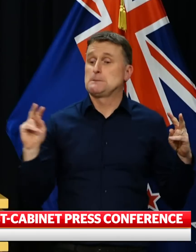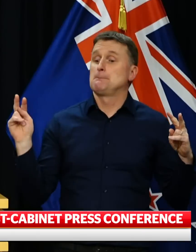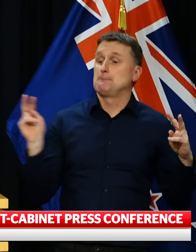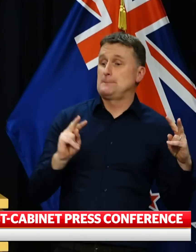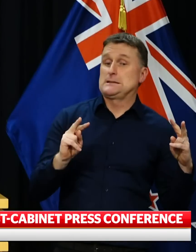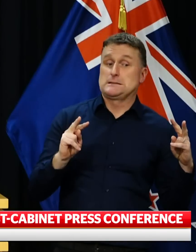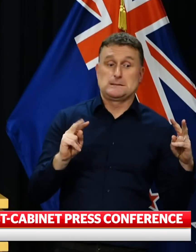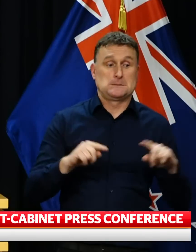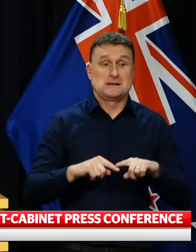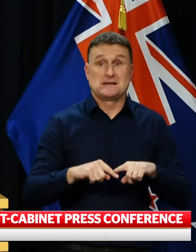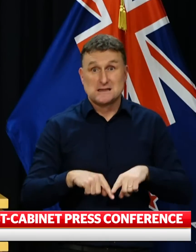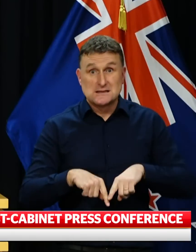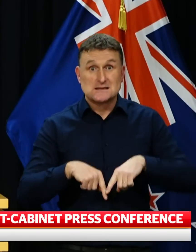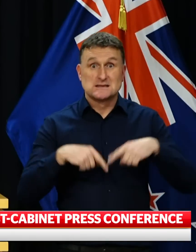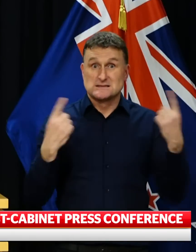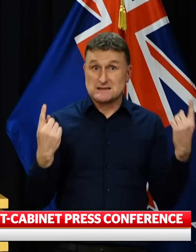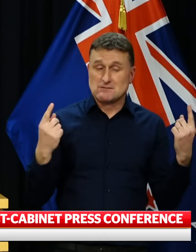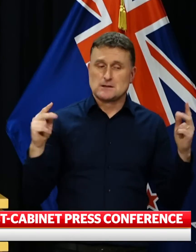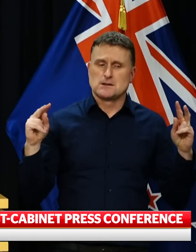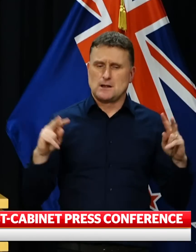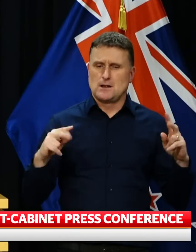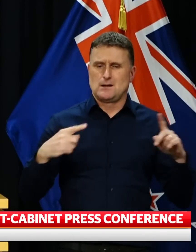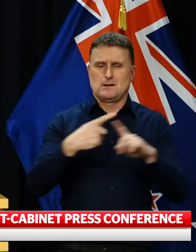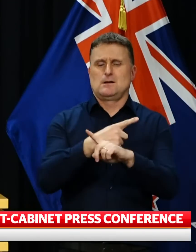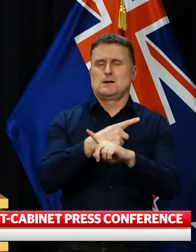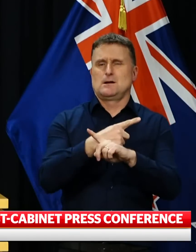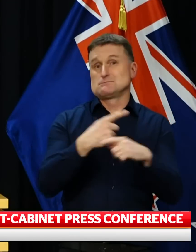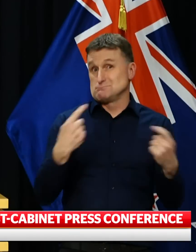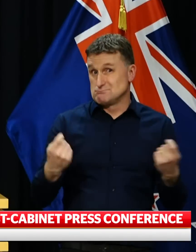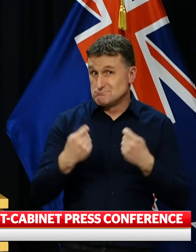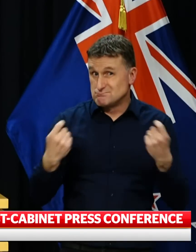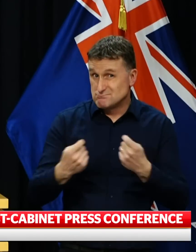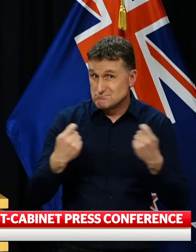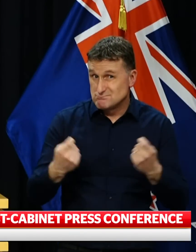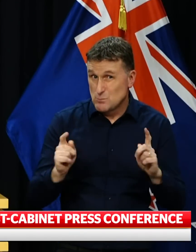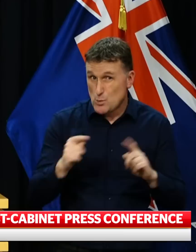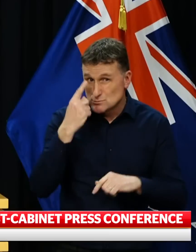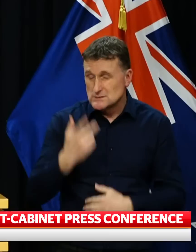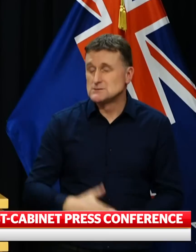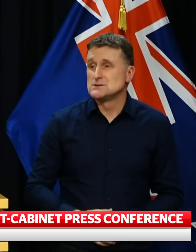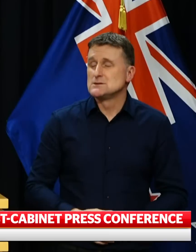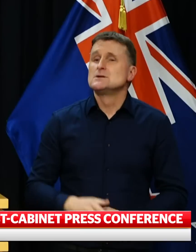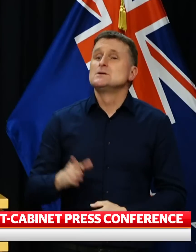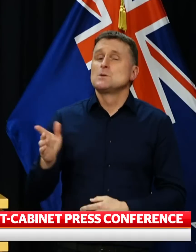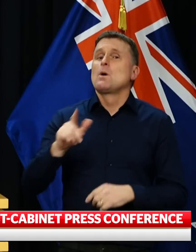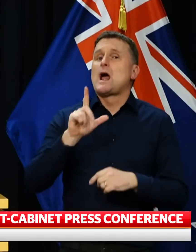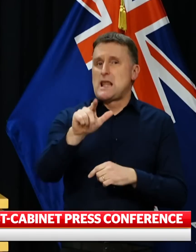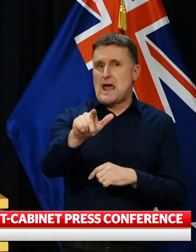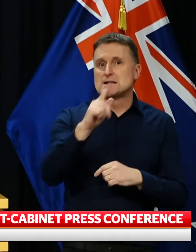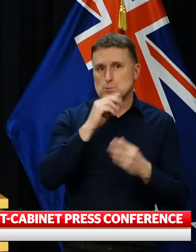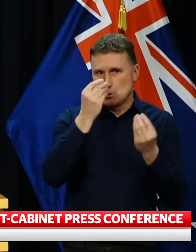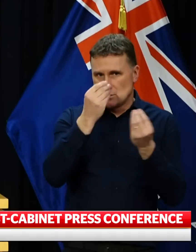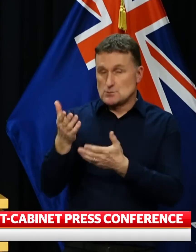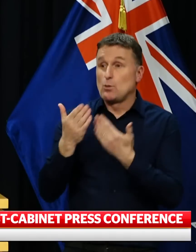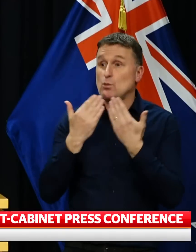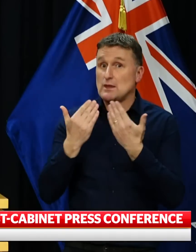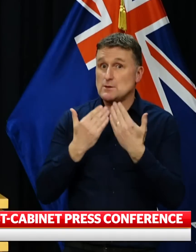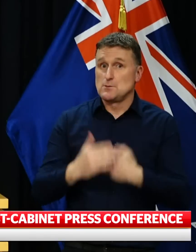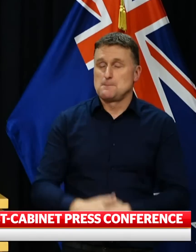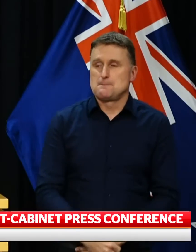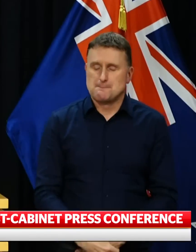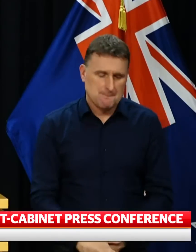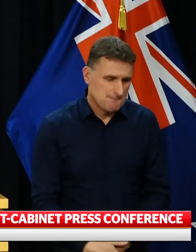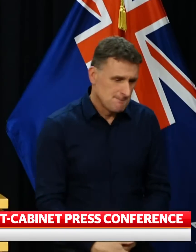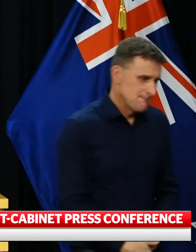there no way of... I'll set a bit more thinking out about that in due course. All right, thanks everyone.